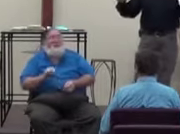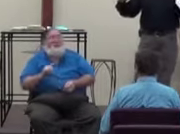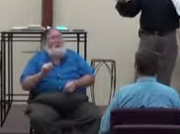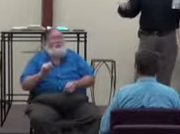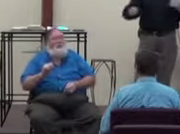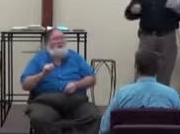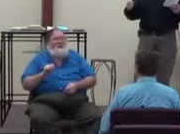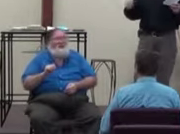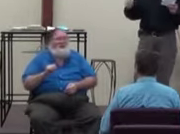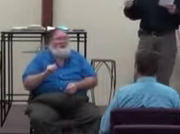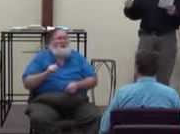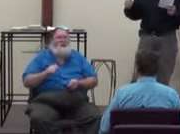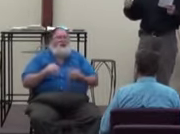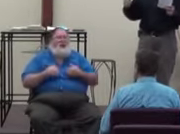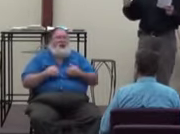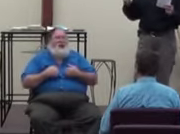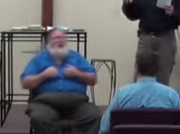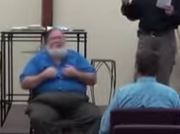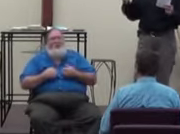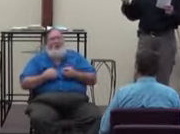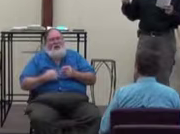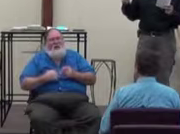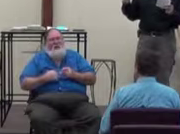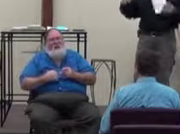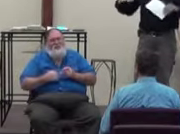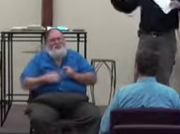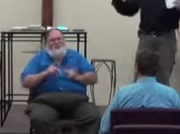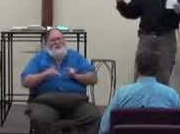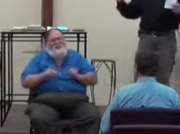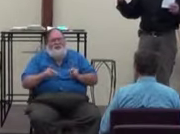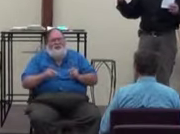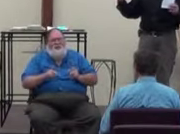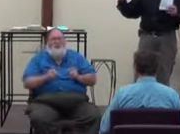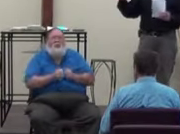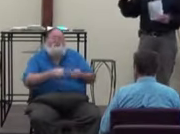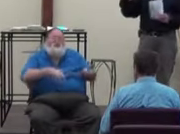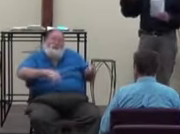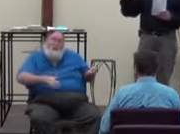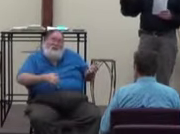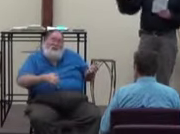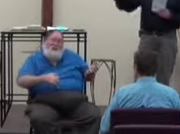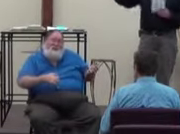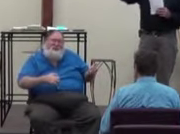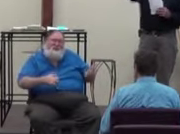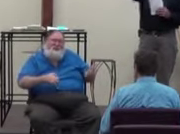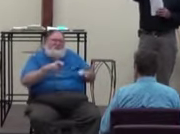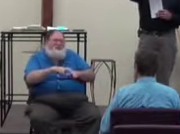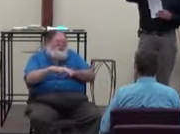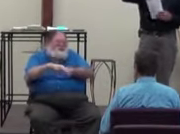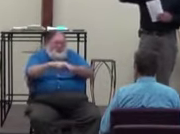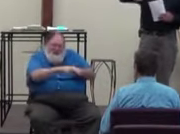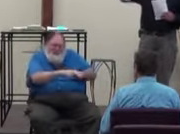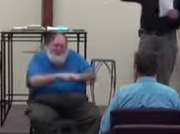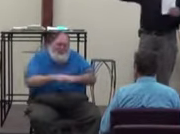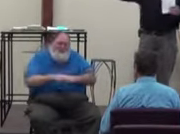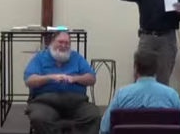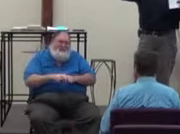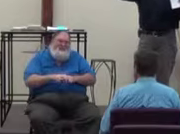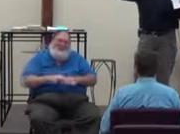going to sit around and just sing some songs and have a good time and invite the community. There are so many people within